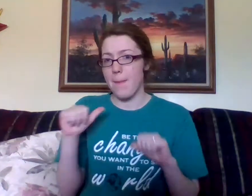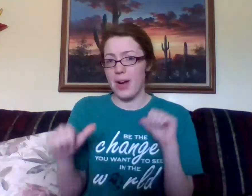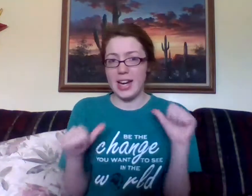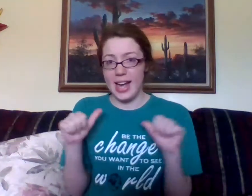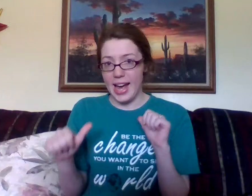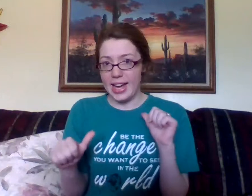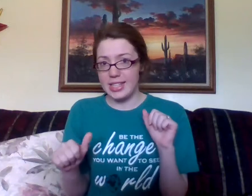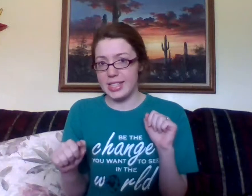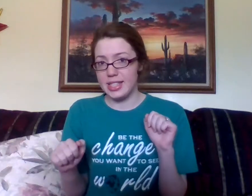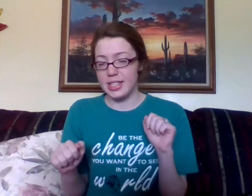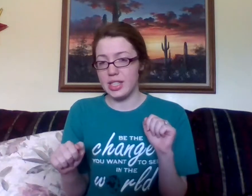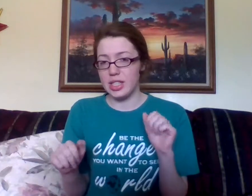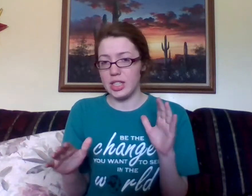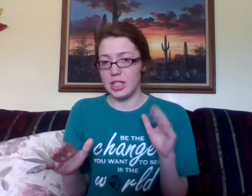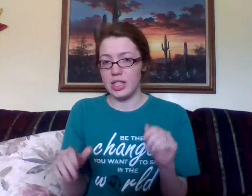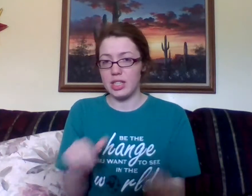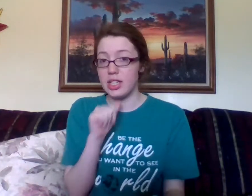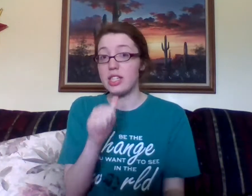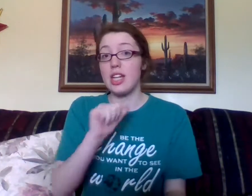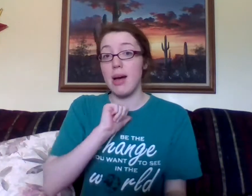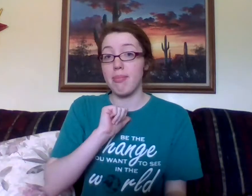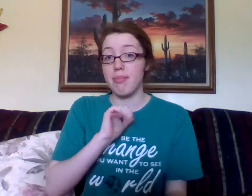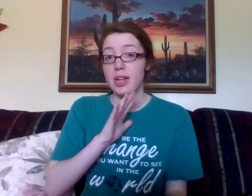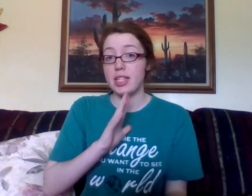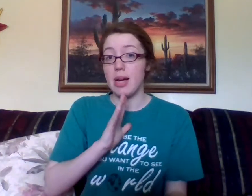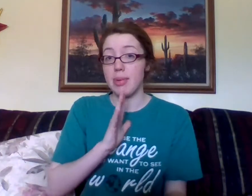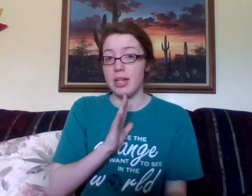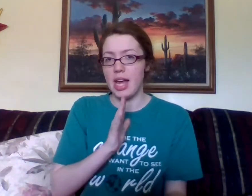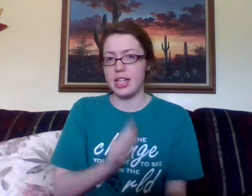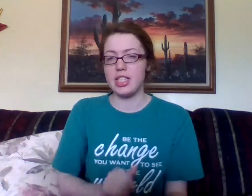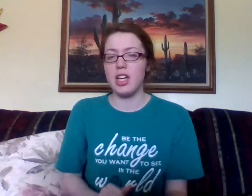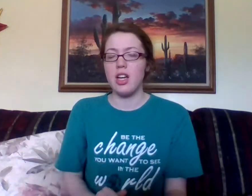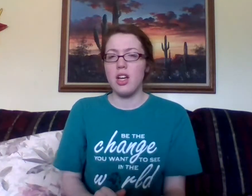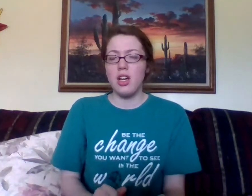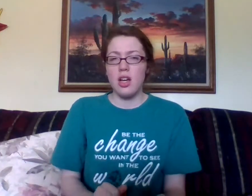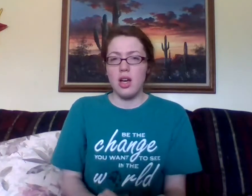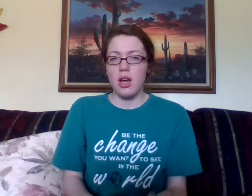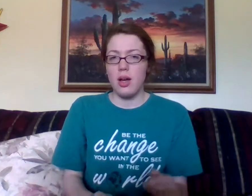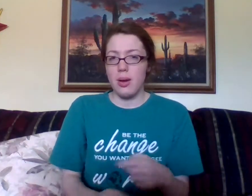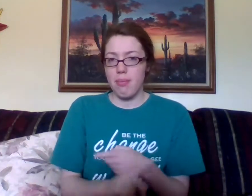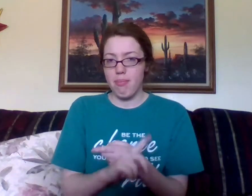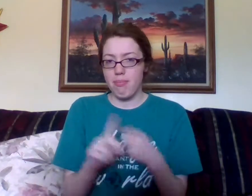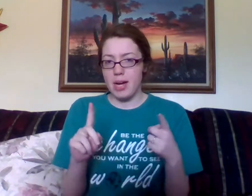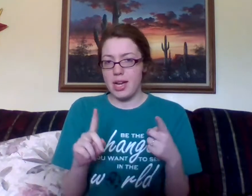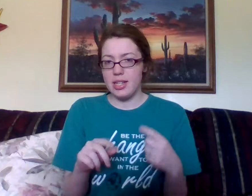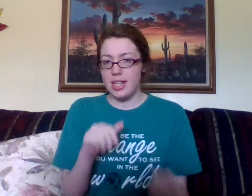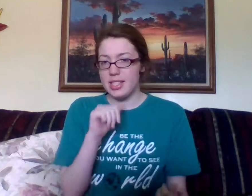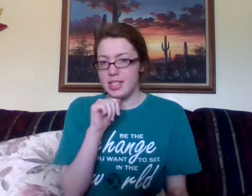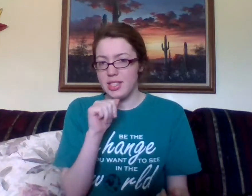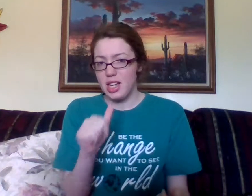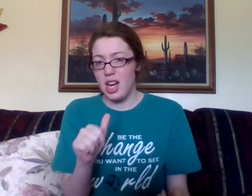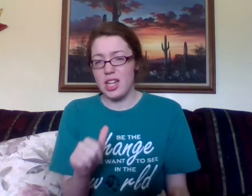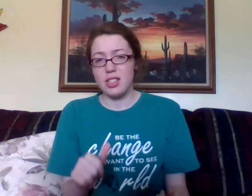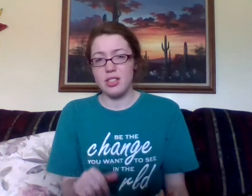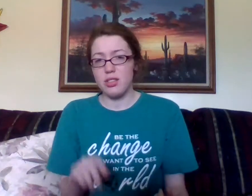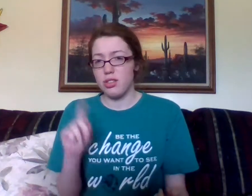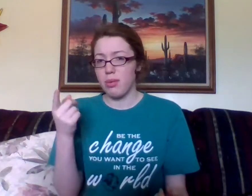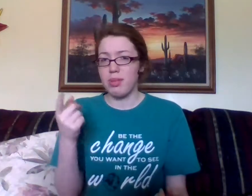way to act, or it's not polite. But it's not something